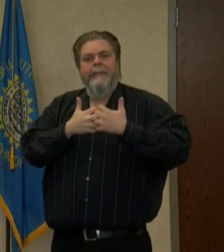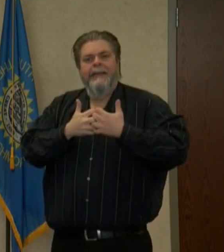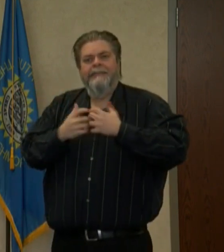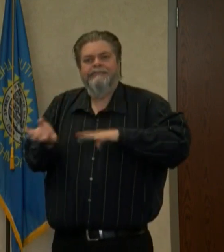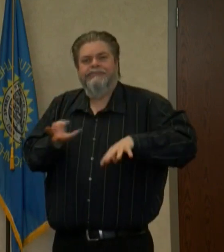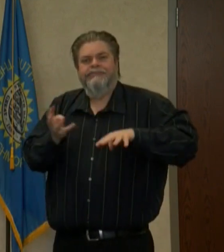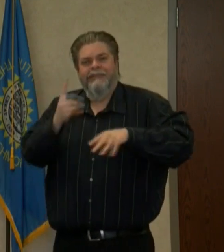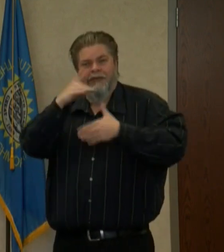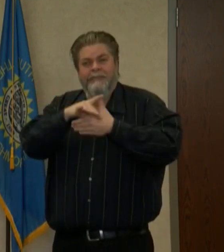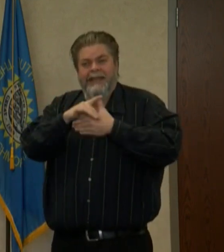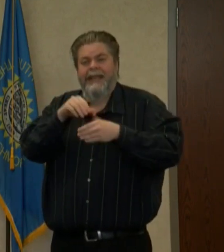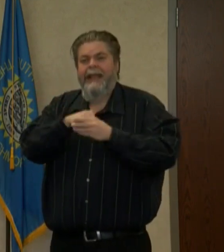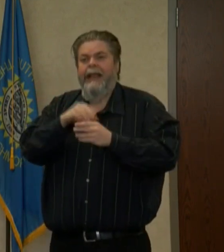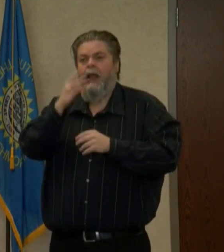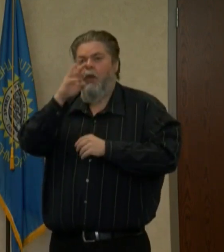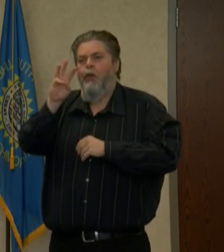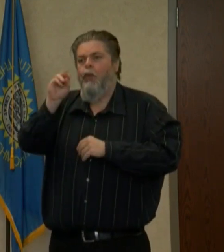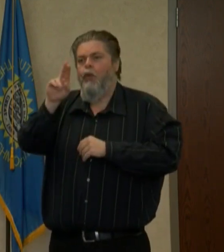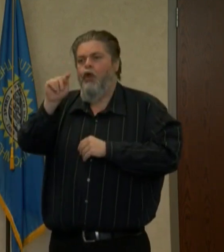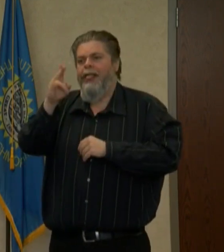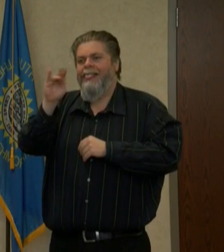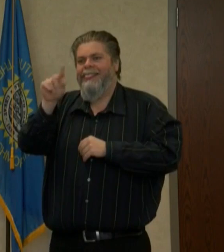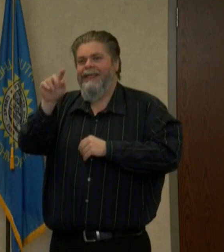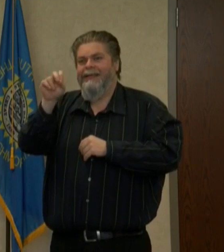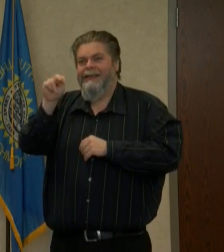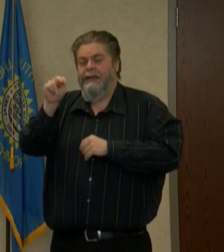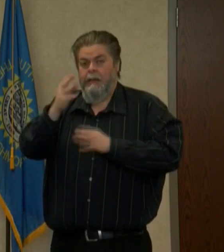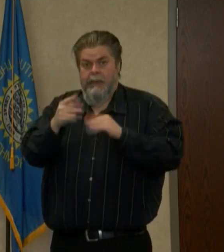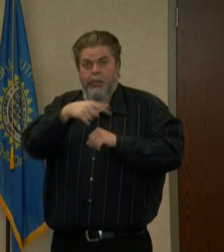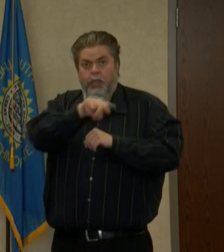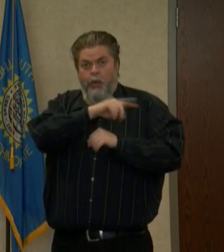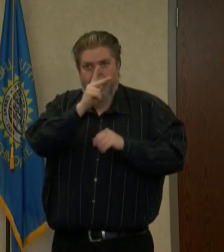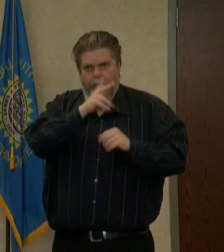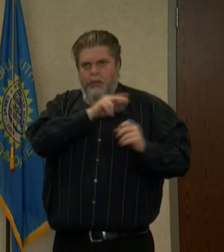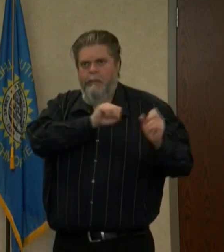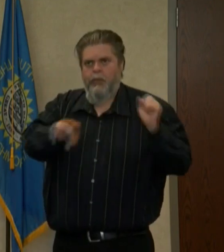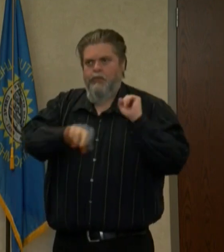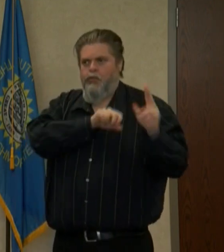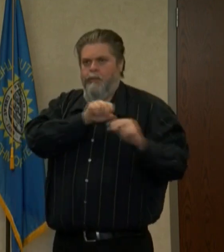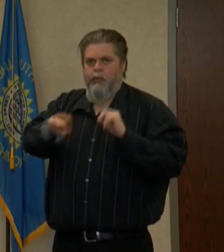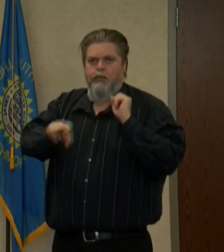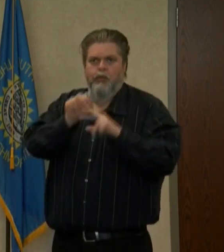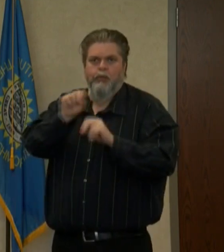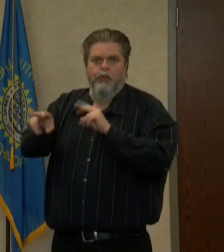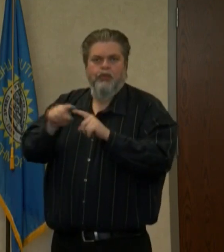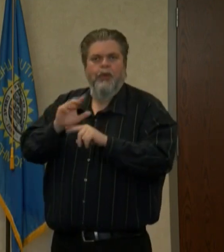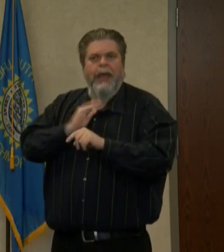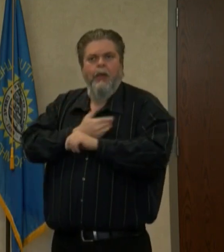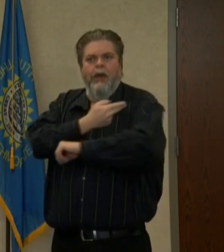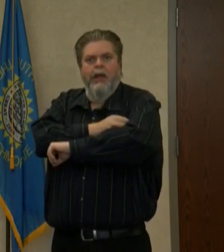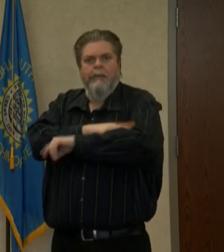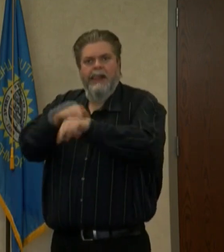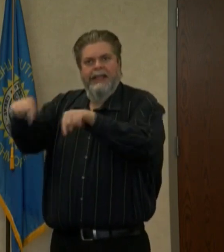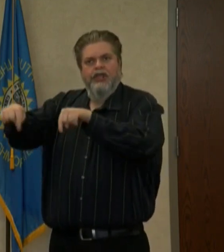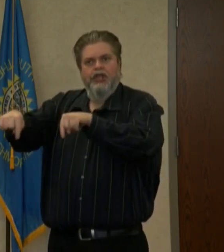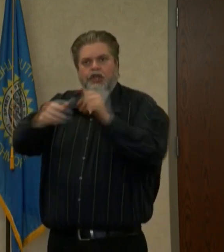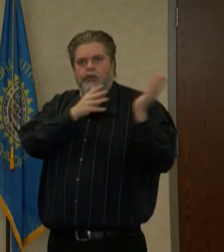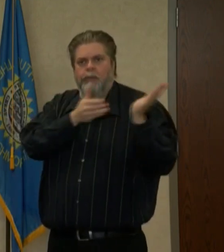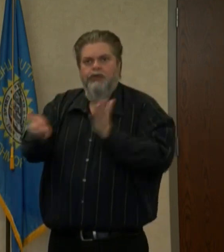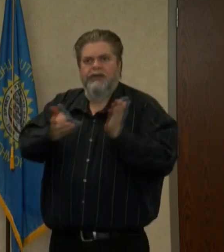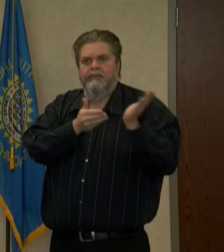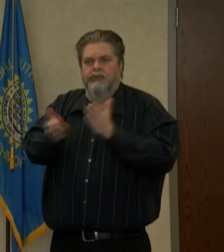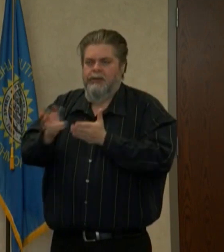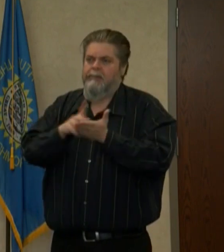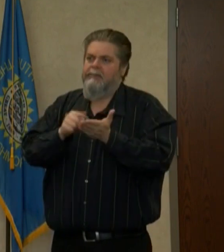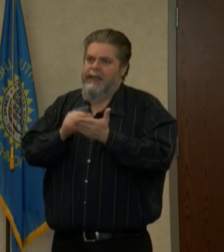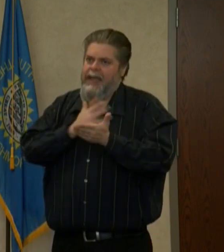levels, that will really start to drive the numbers and the hospitalizations that we'll see. So one area that